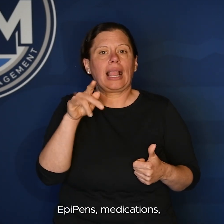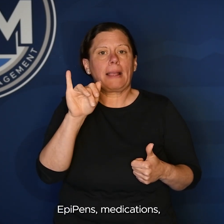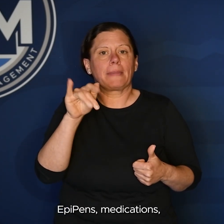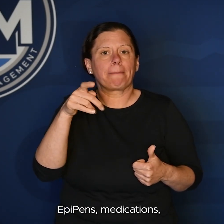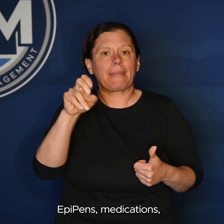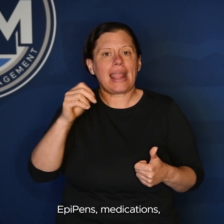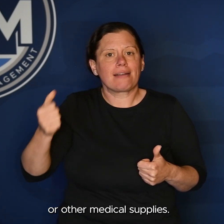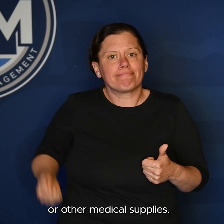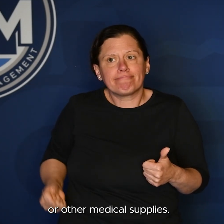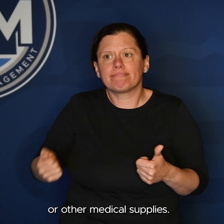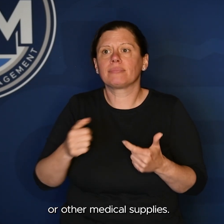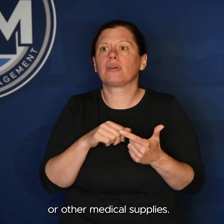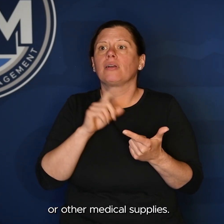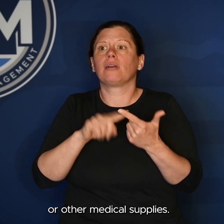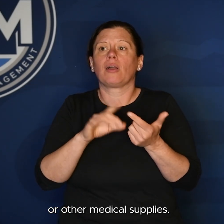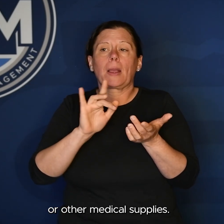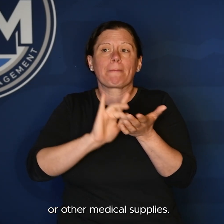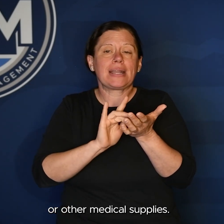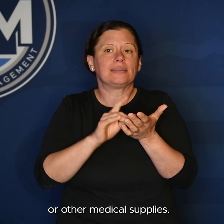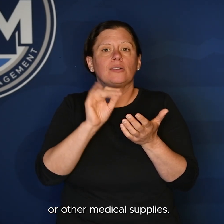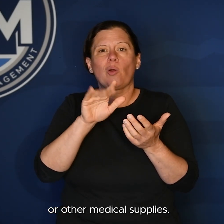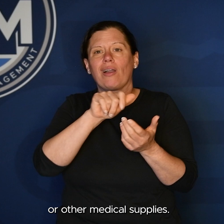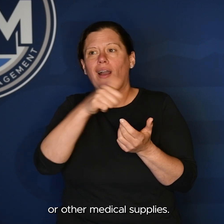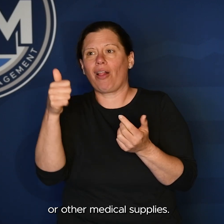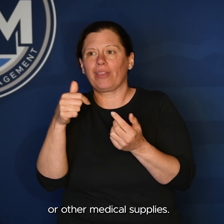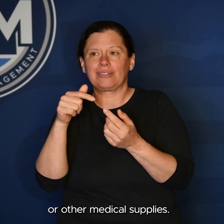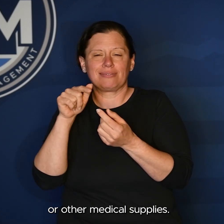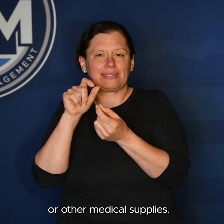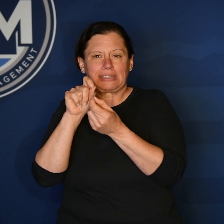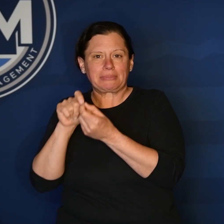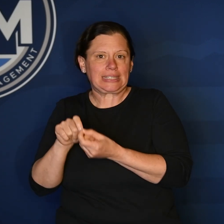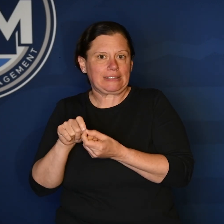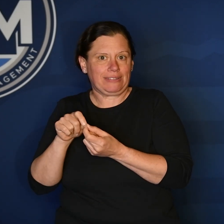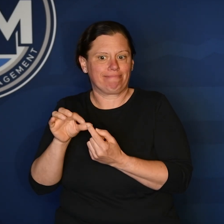medications, or other medical supplies.